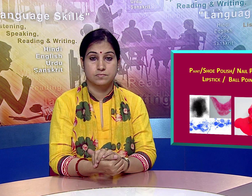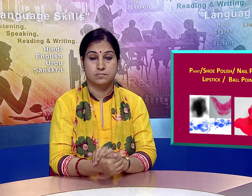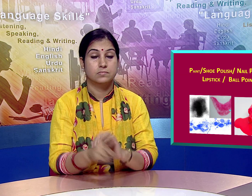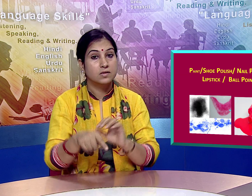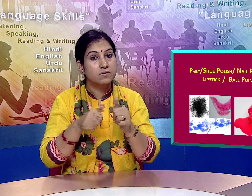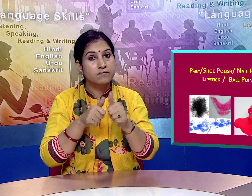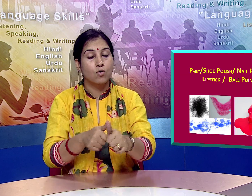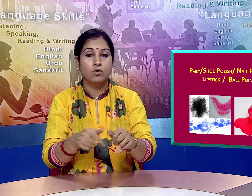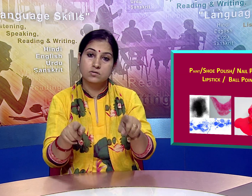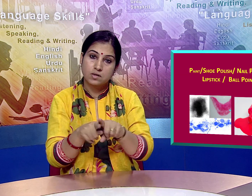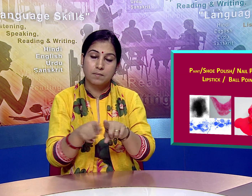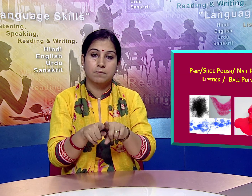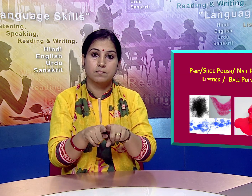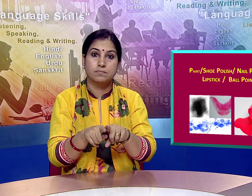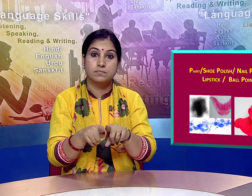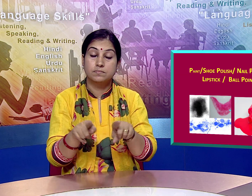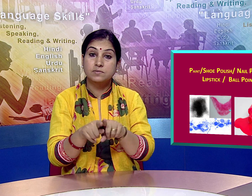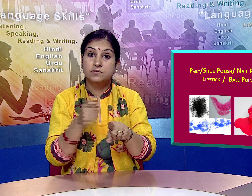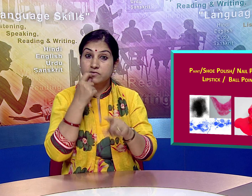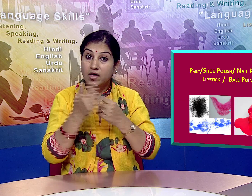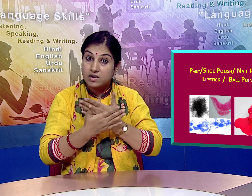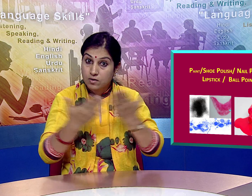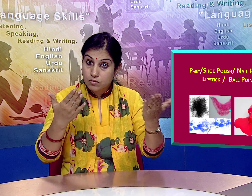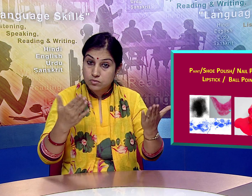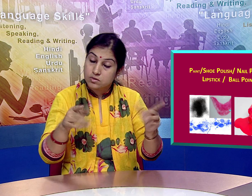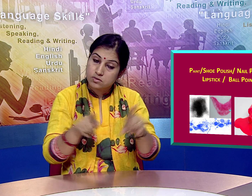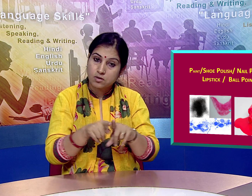then follow the same method as for white cotton cloth.